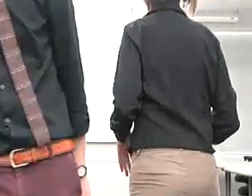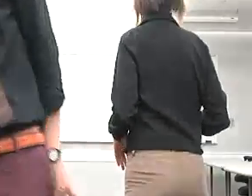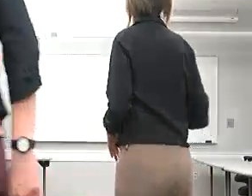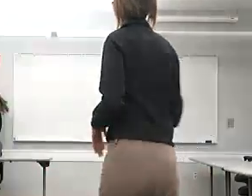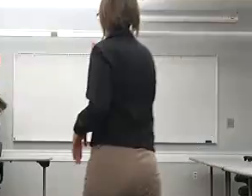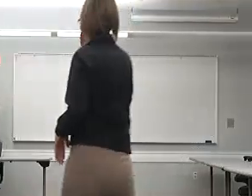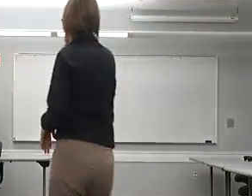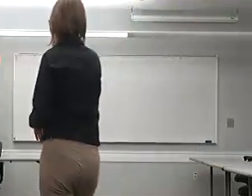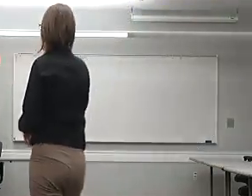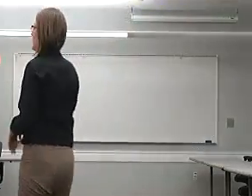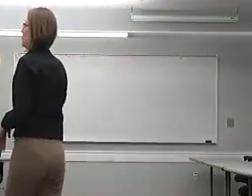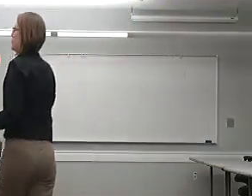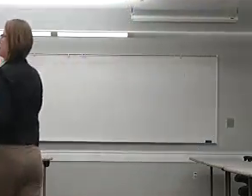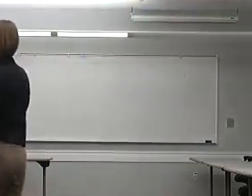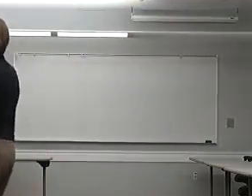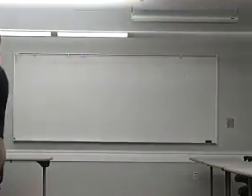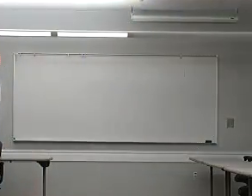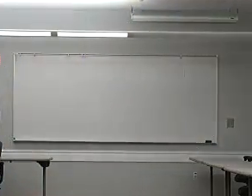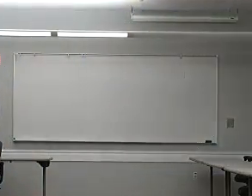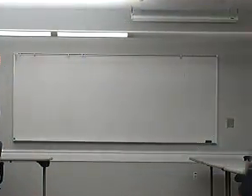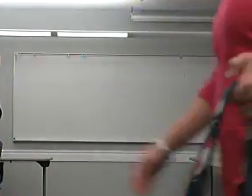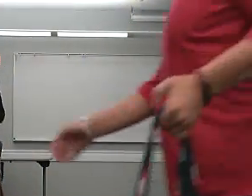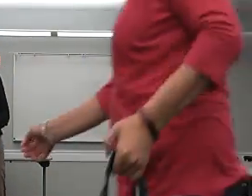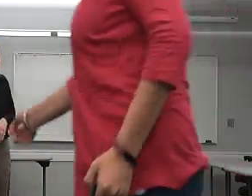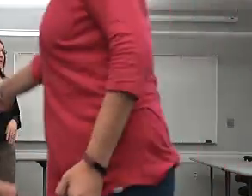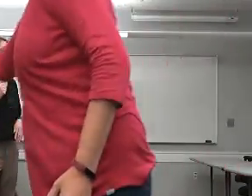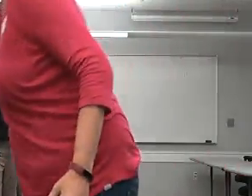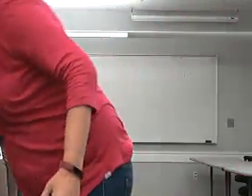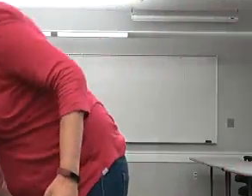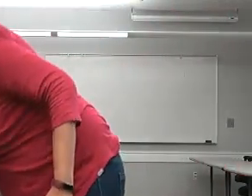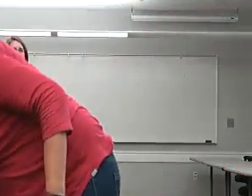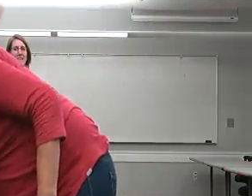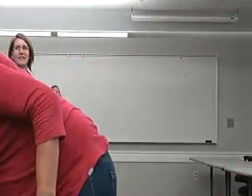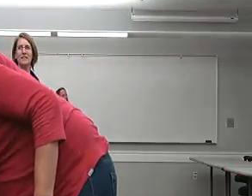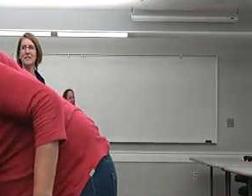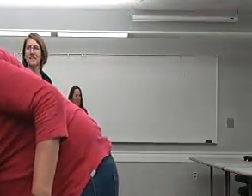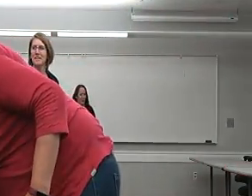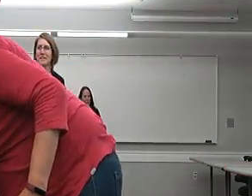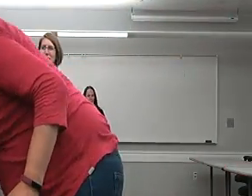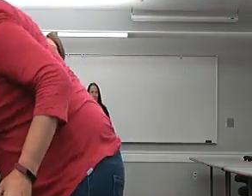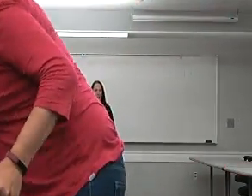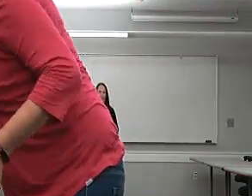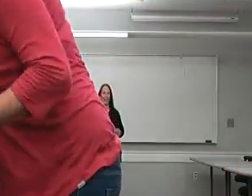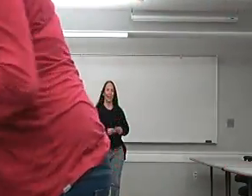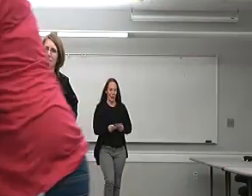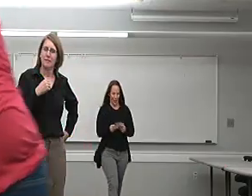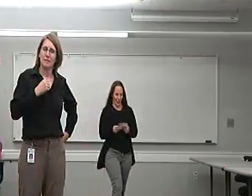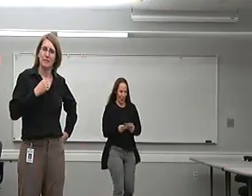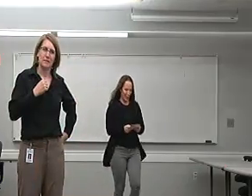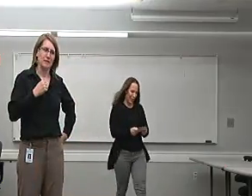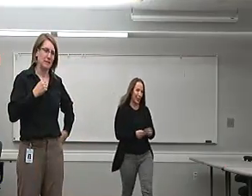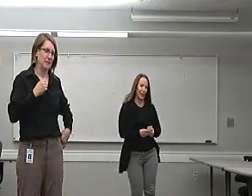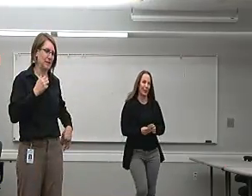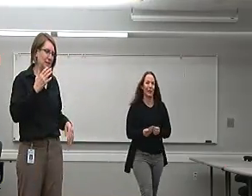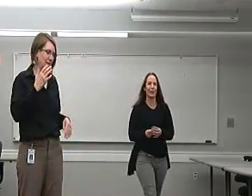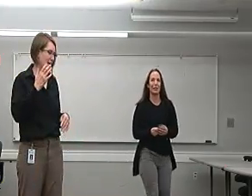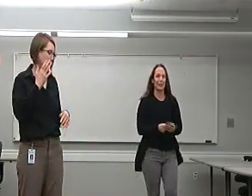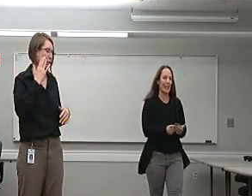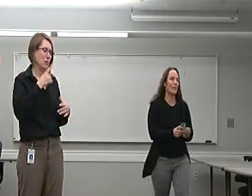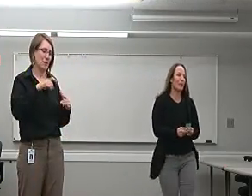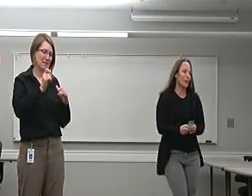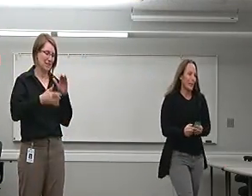cards. Babysitter, she's cool. There's going. We're never leaving. We're never leaving. I know you're going to hear. Send me your